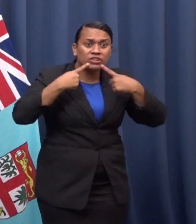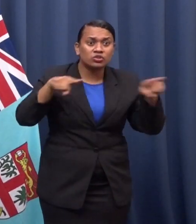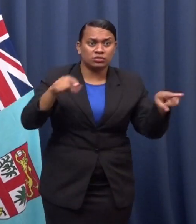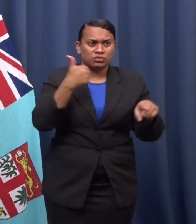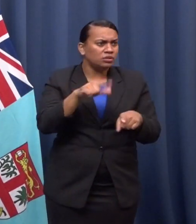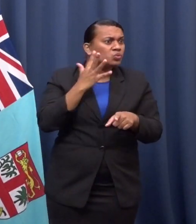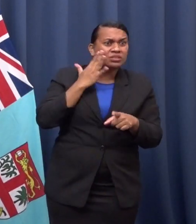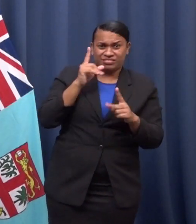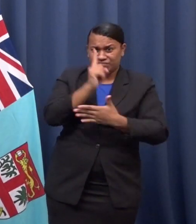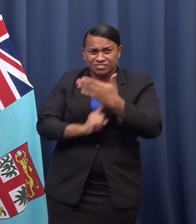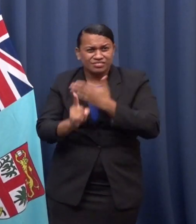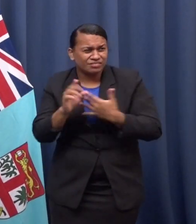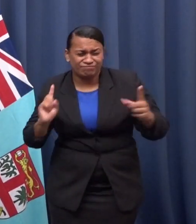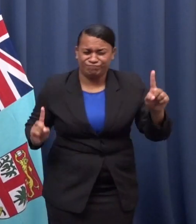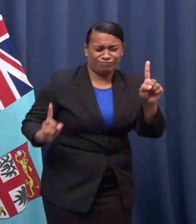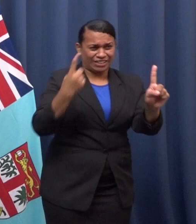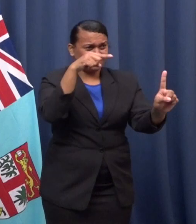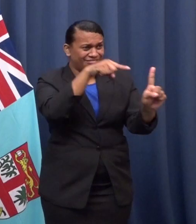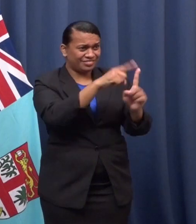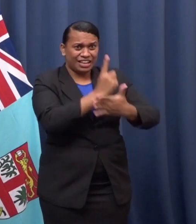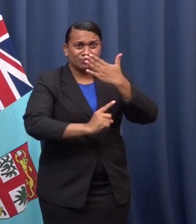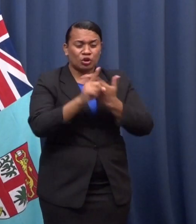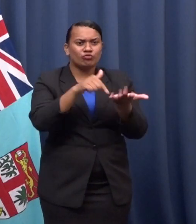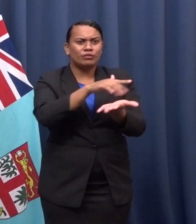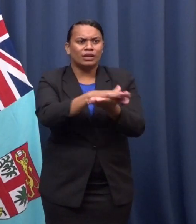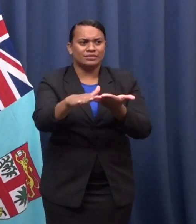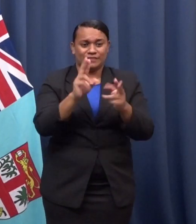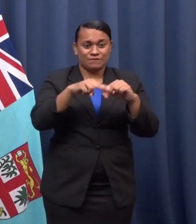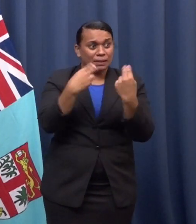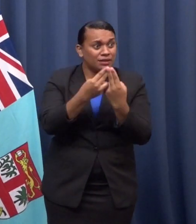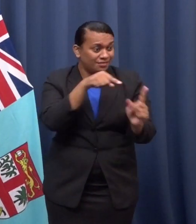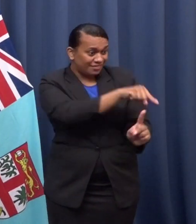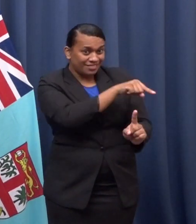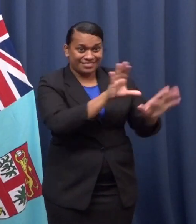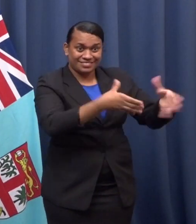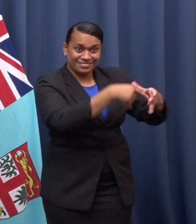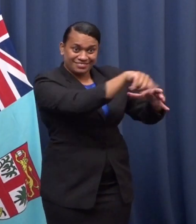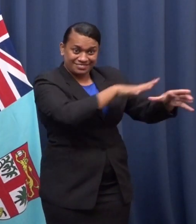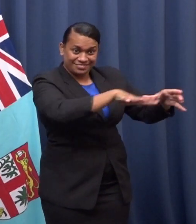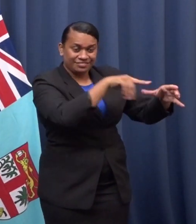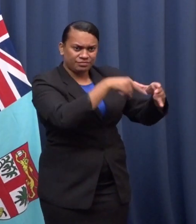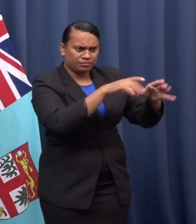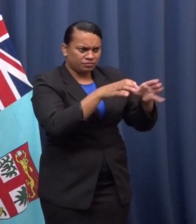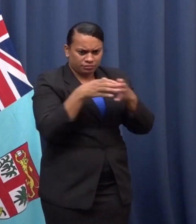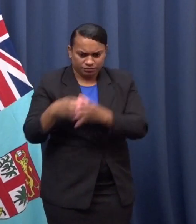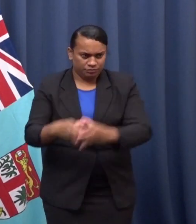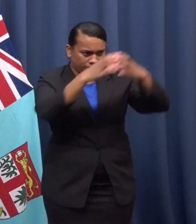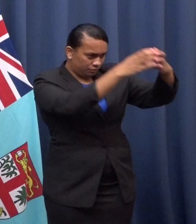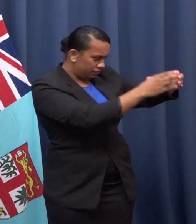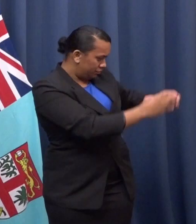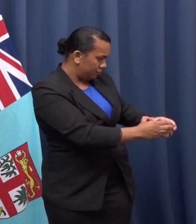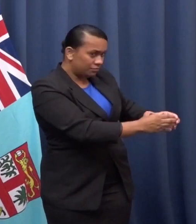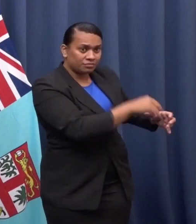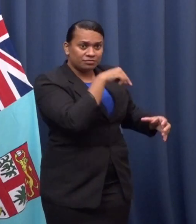the first case was confirmed, on Thursday, the entire family of 11 was isolated immediately by the Ministry of